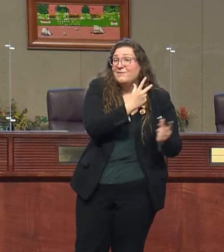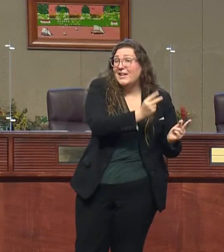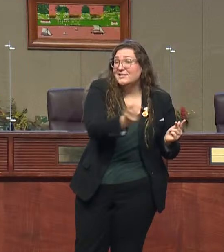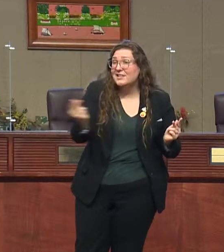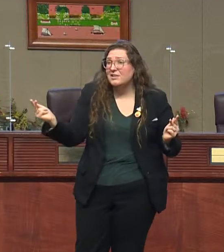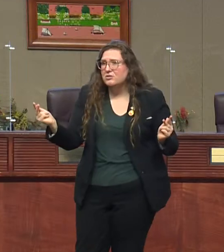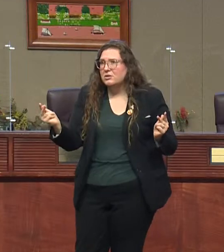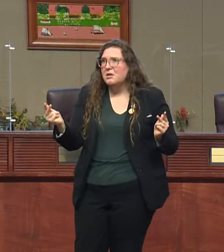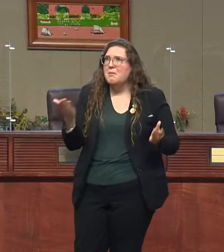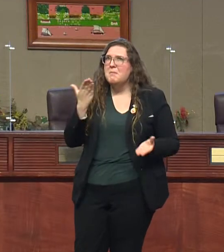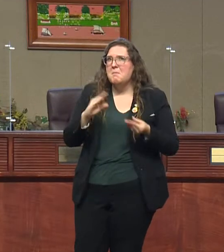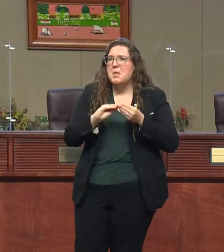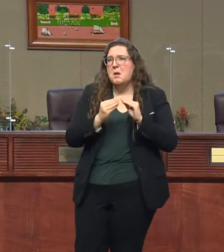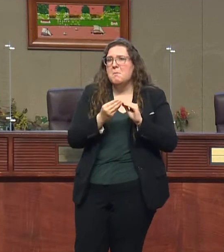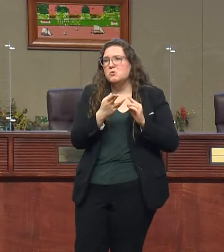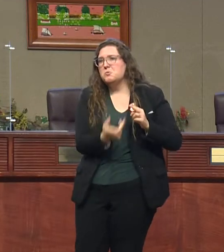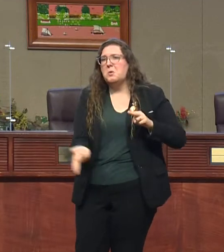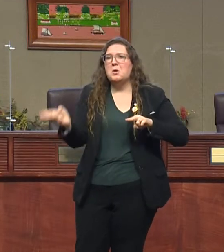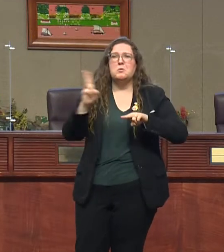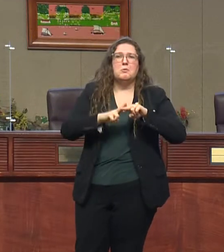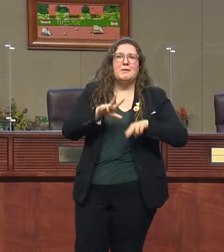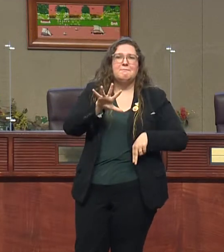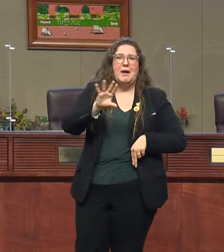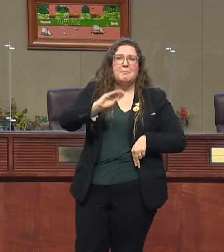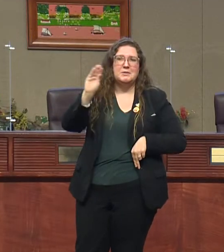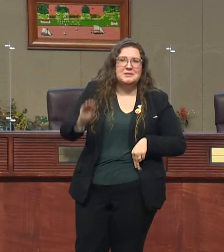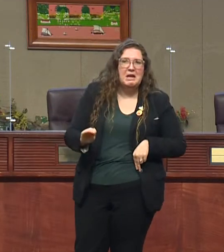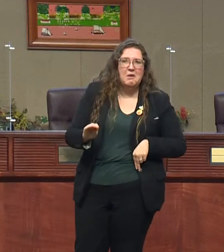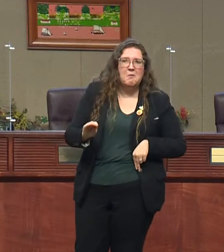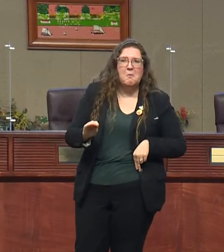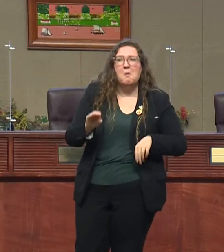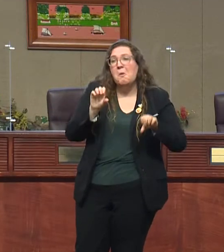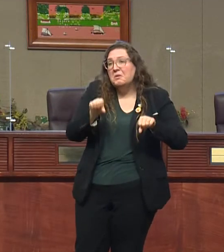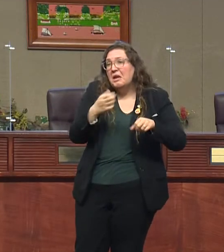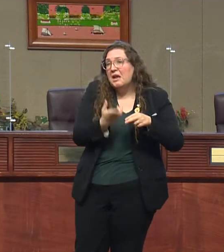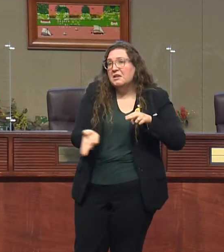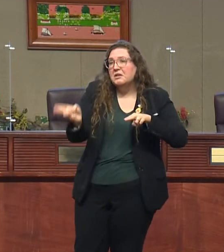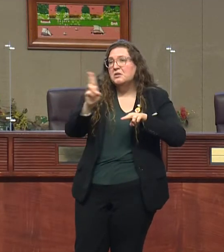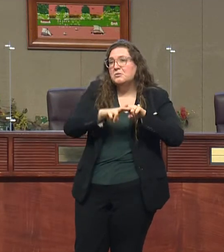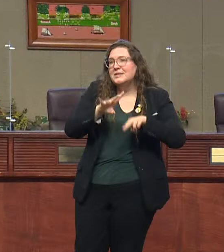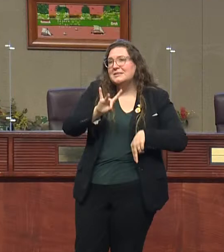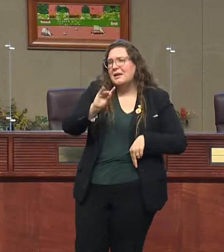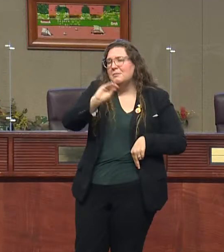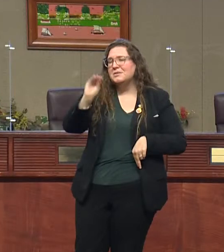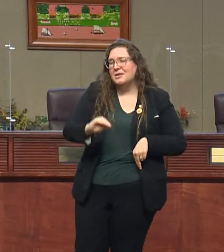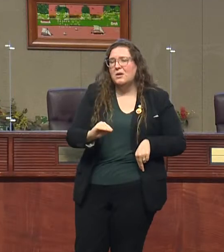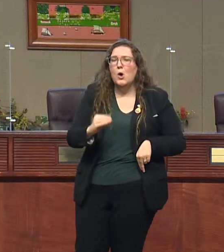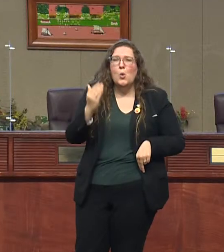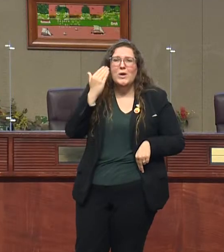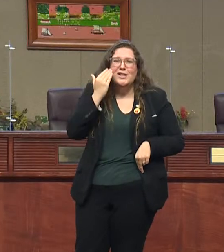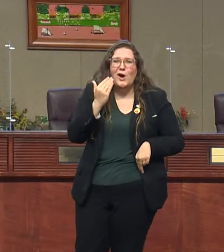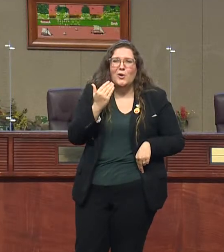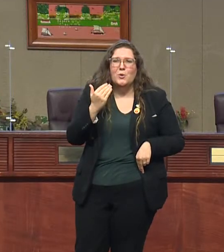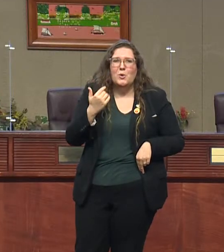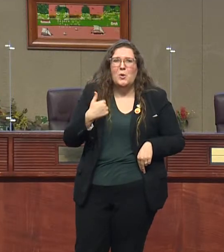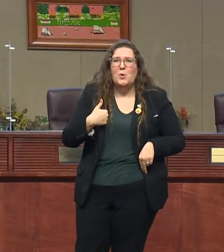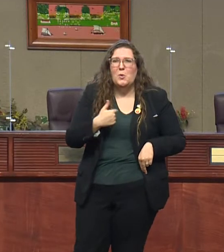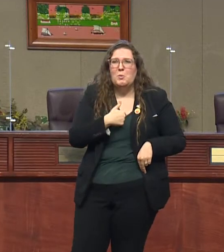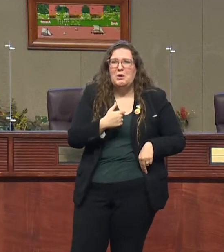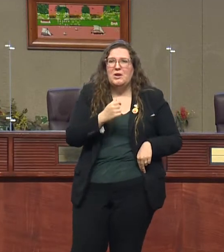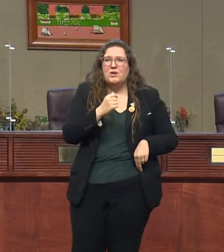now. So yes, we know that we are under-reporting, and that in this case is a good